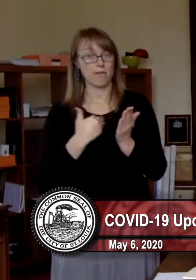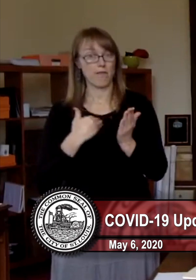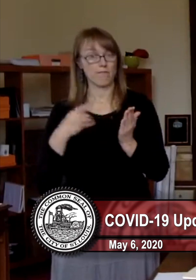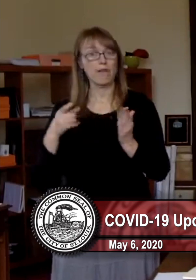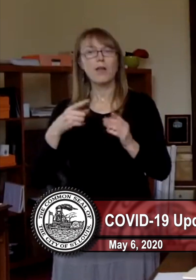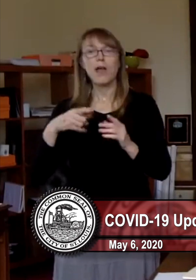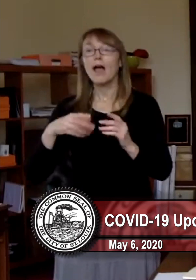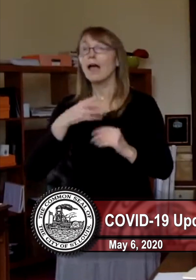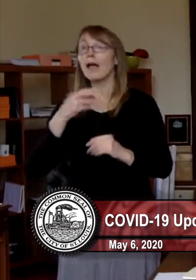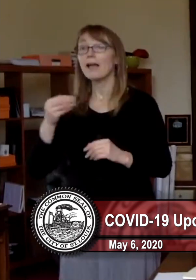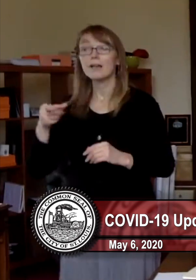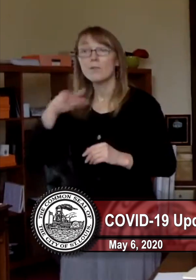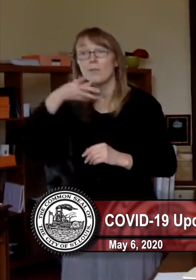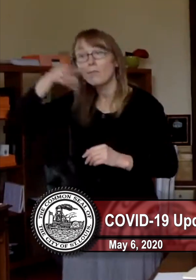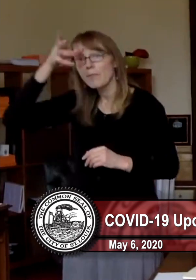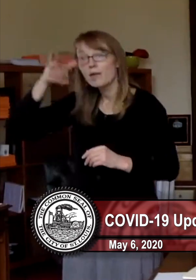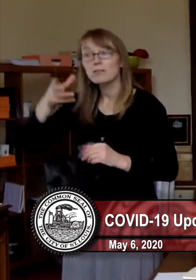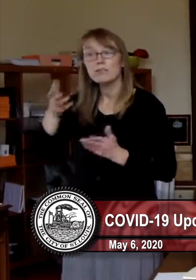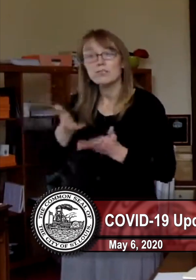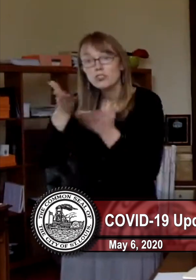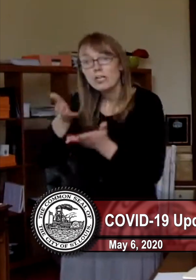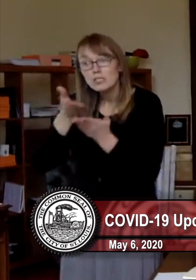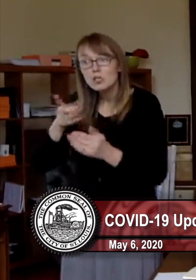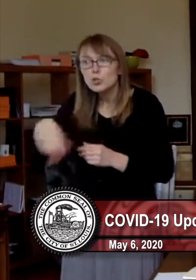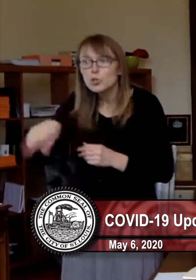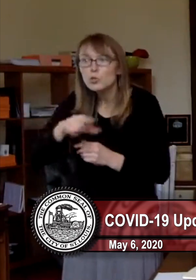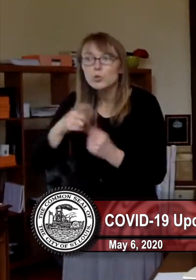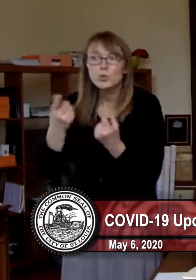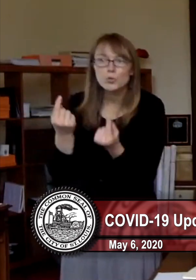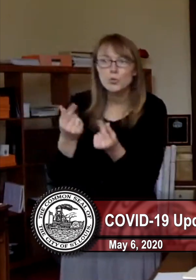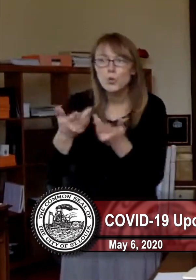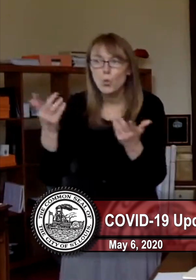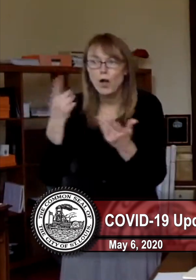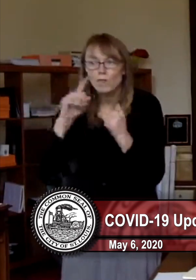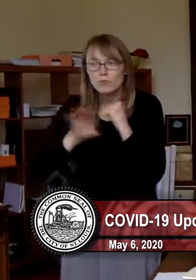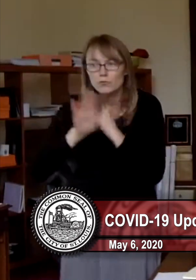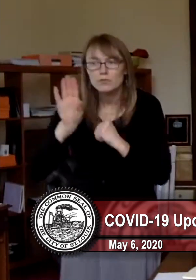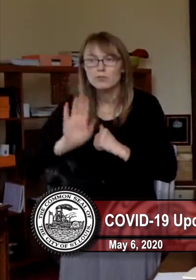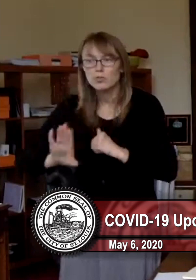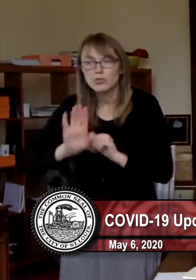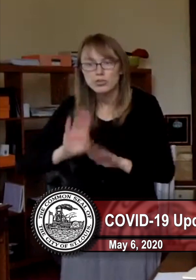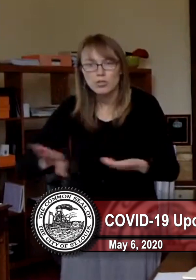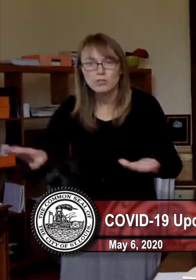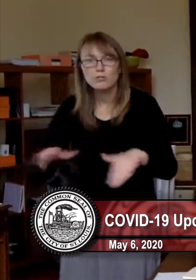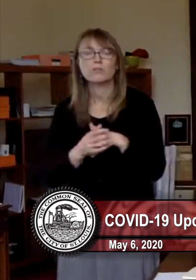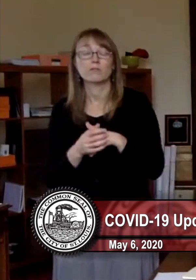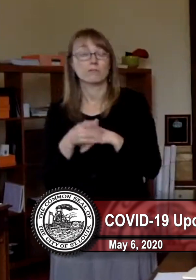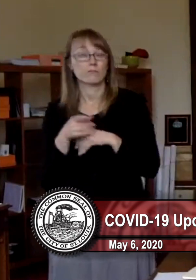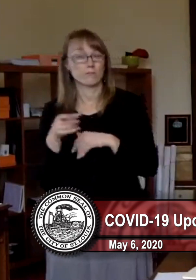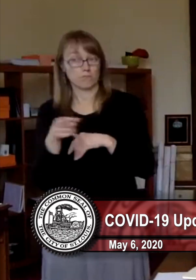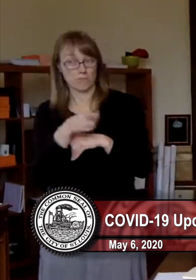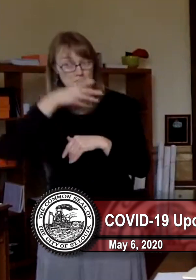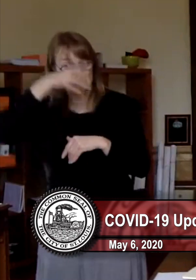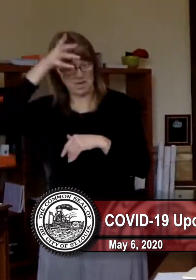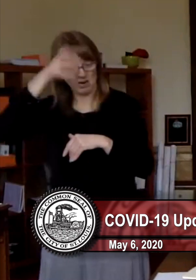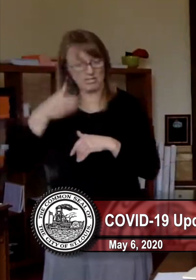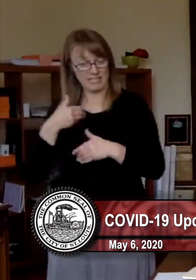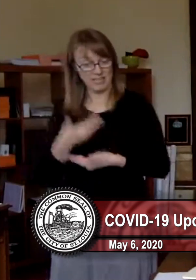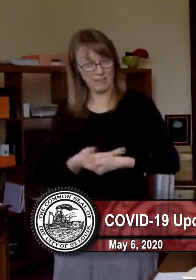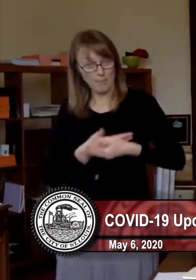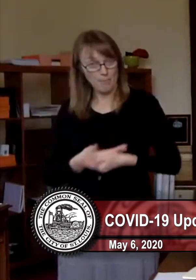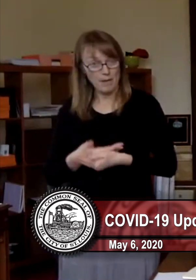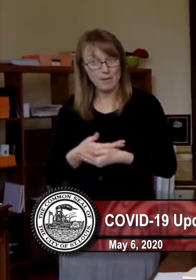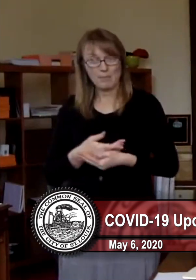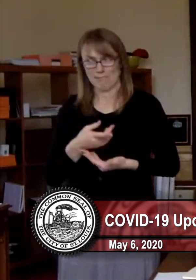Because we know that if you got little kids, most of us have been there, you've got to have childcare if you're going to go to work. So I